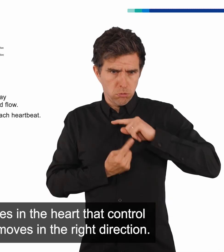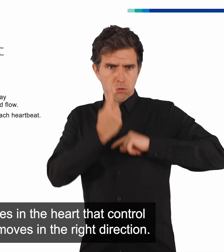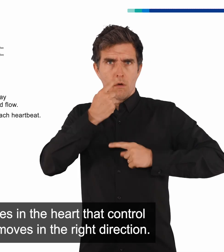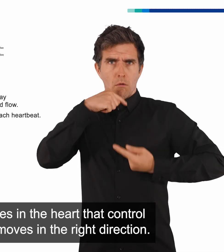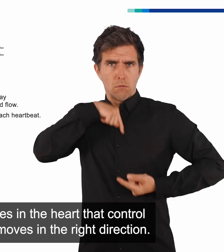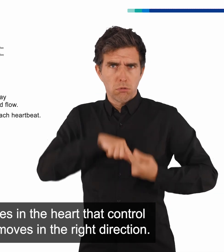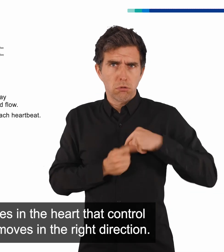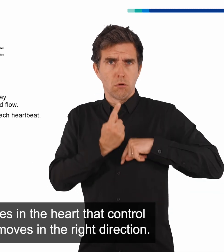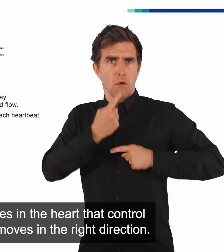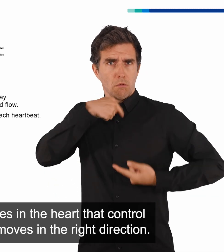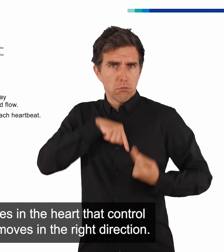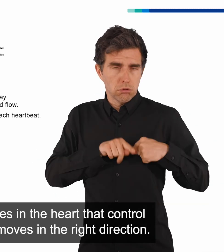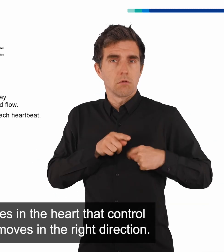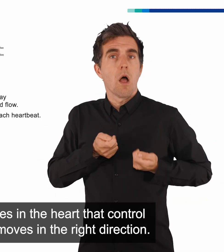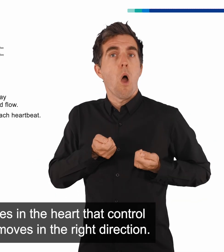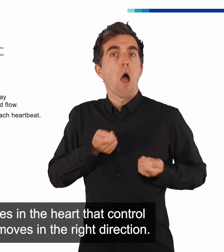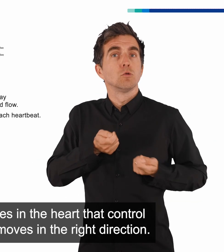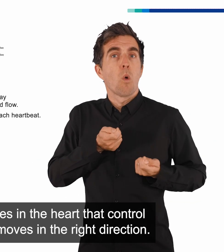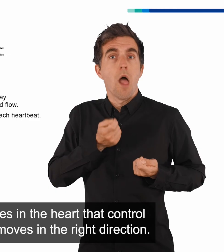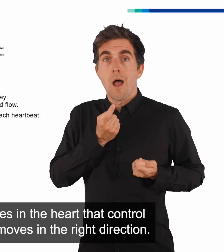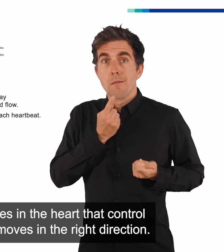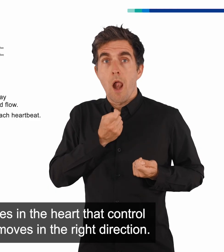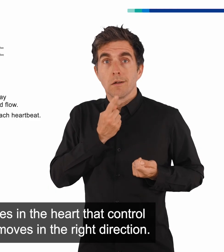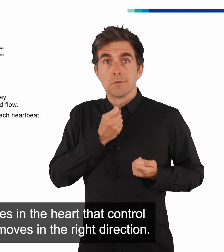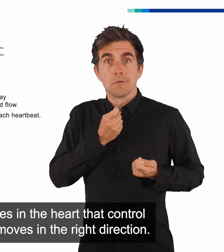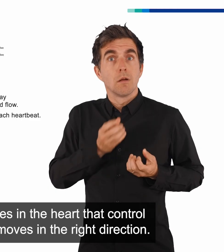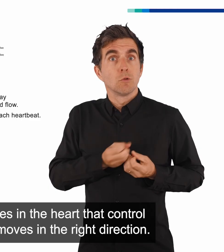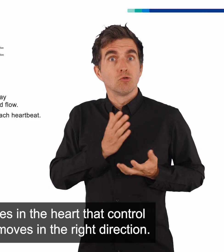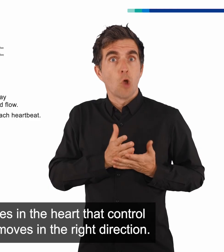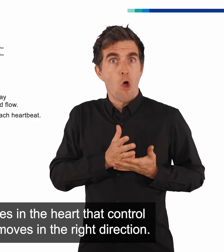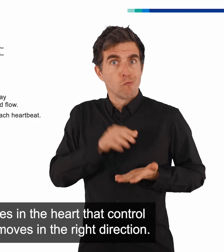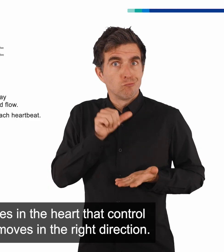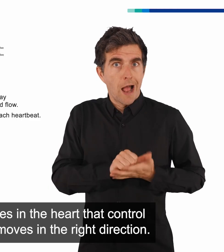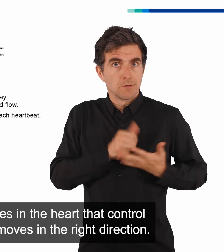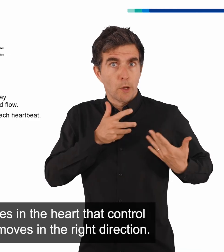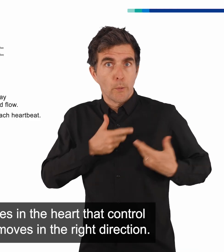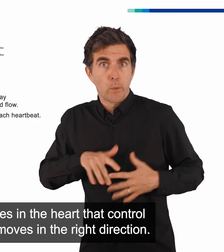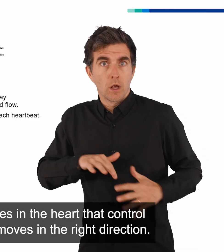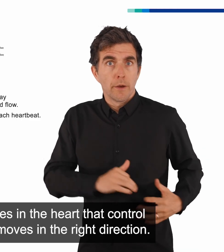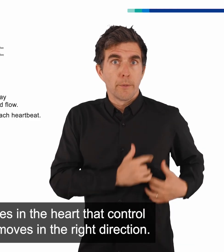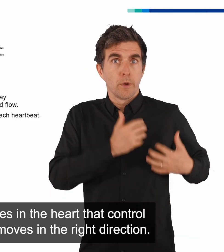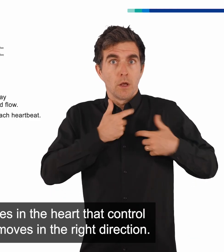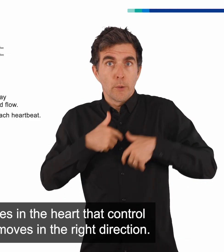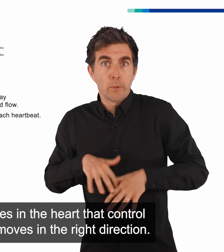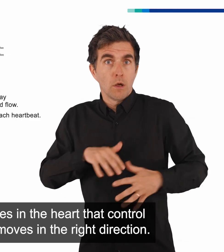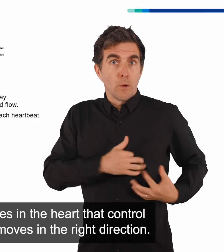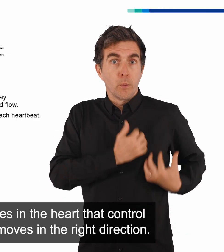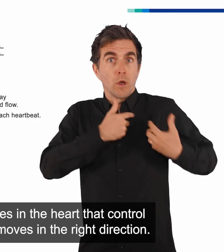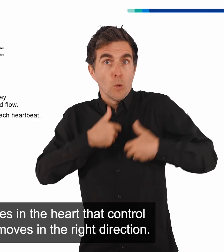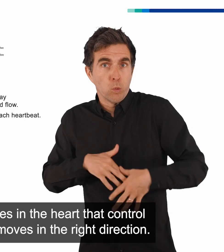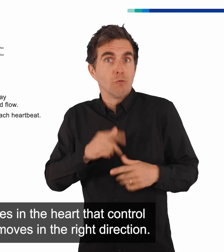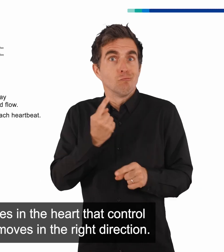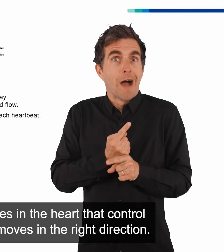one-way gates, opening to let blood through and closing to prevent backward flow. The heart has 4